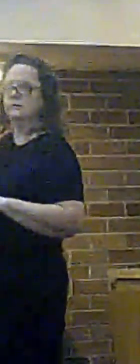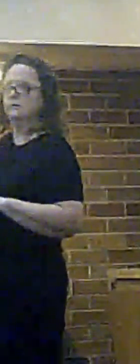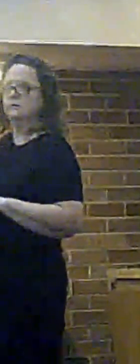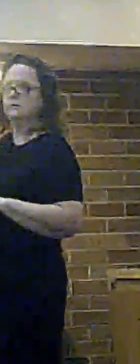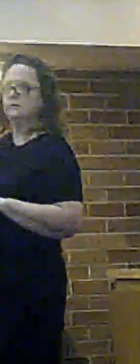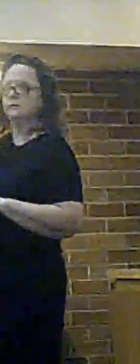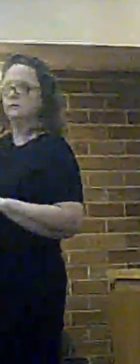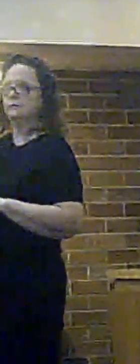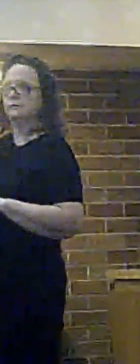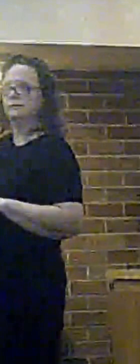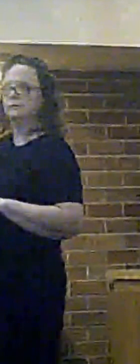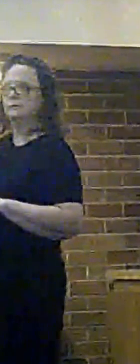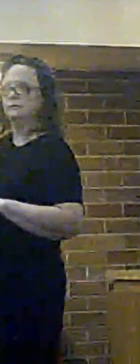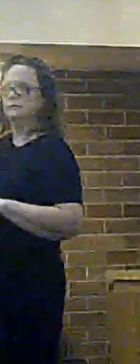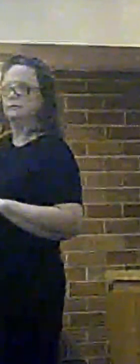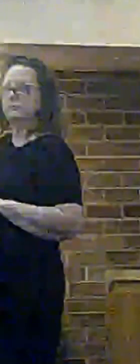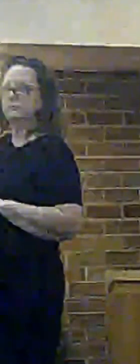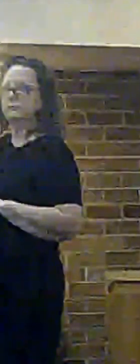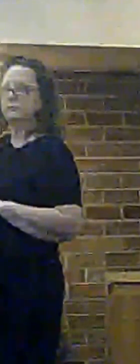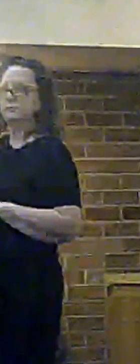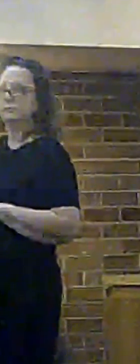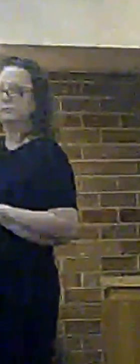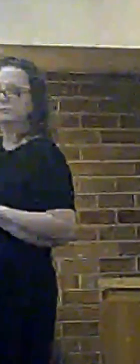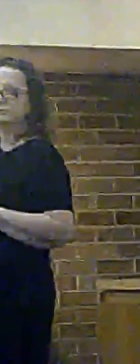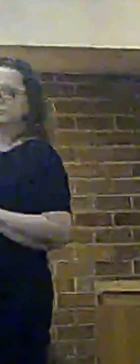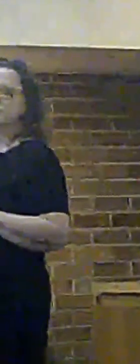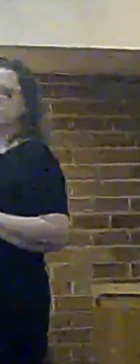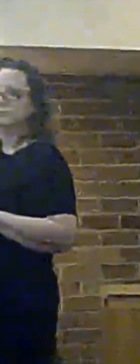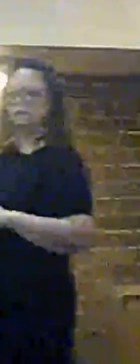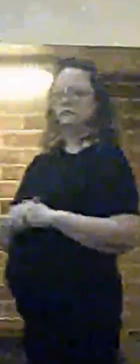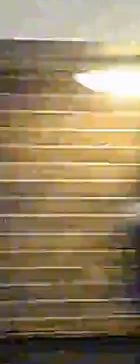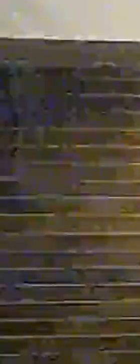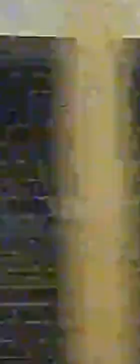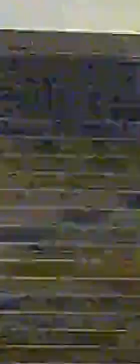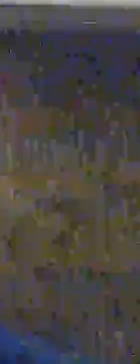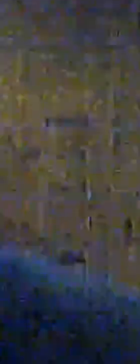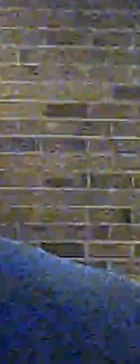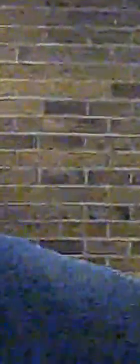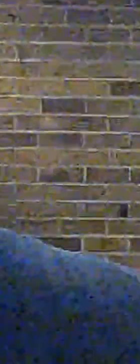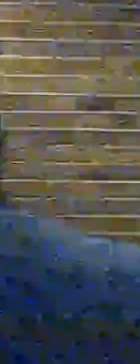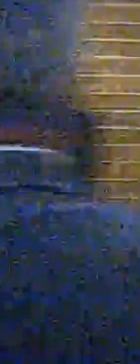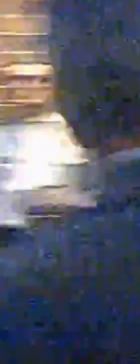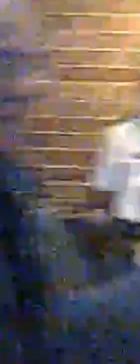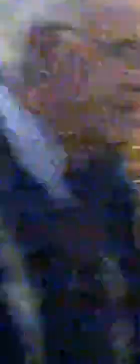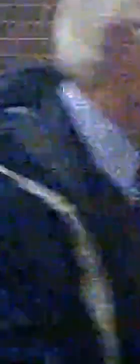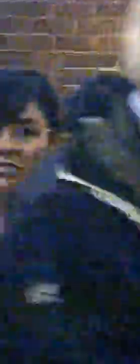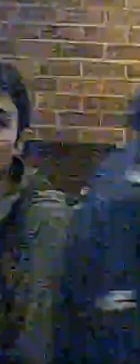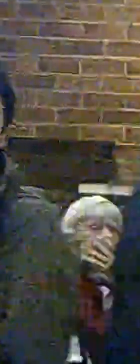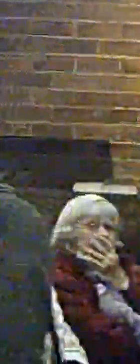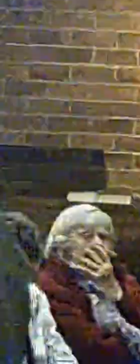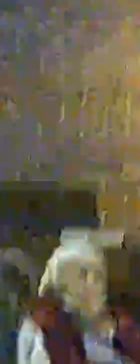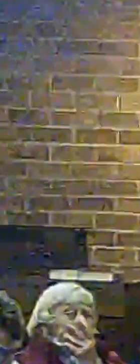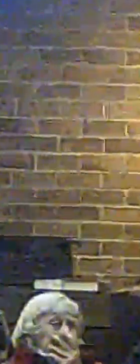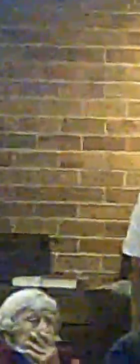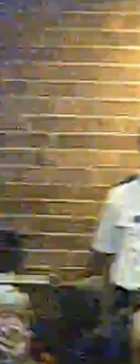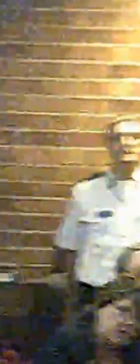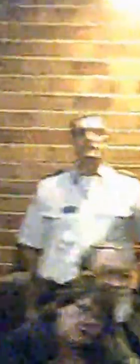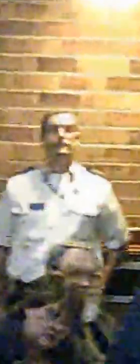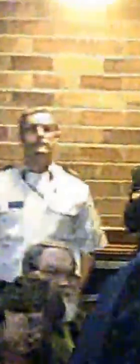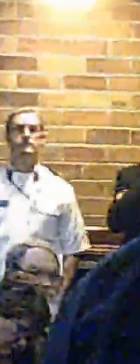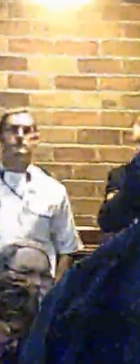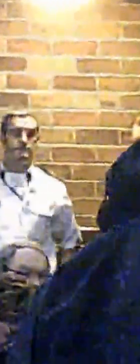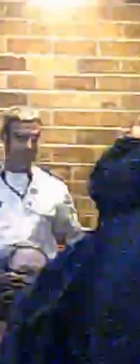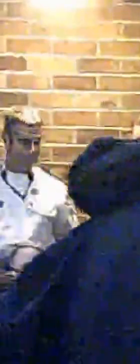now. I can't just follow that up. Can I just follow that up for one second? I'll be quick to prove... Right, I will be quick.